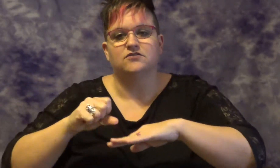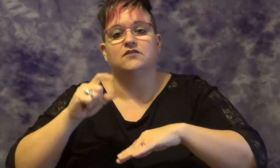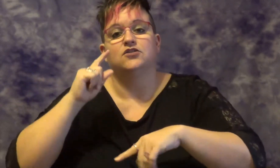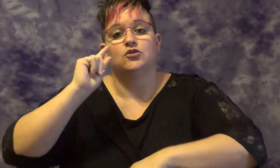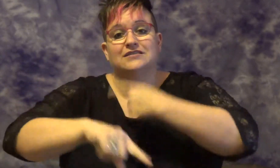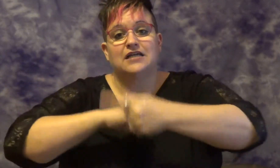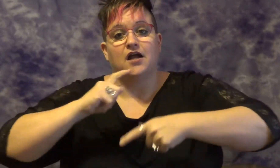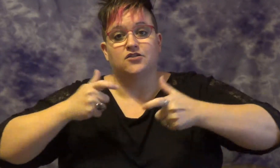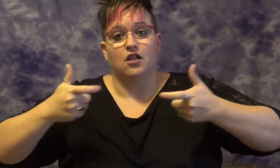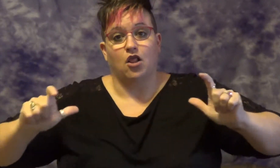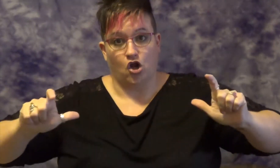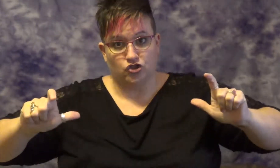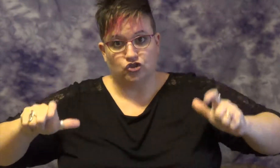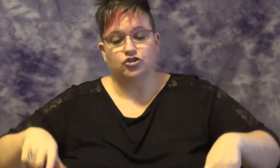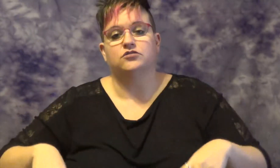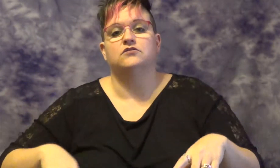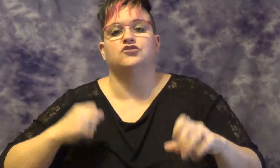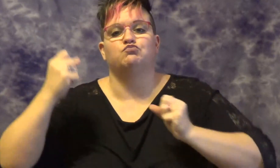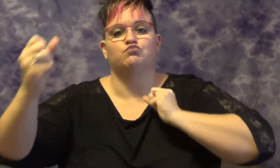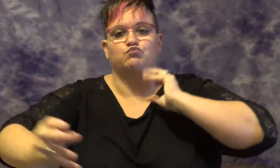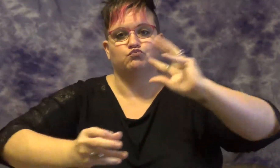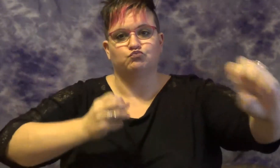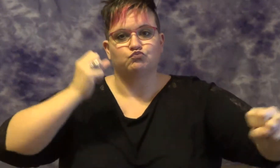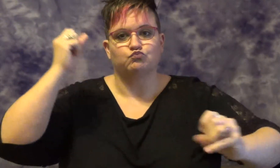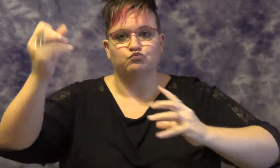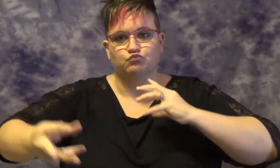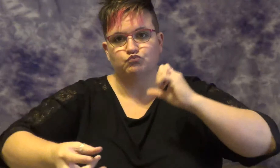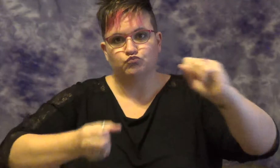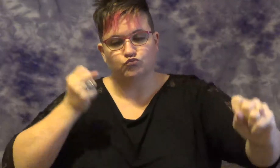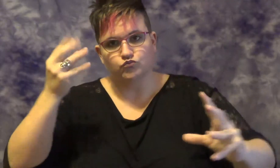on a stage, you're going to sign much larger,